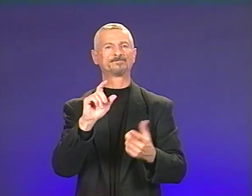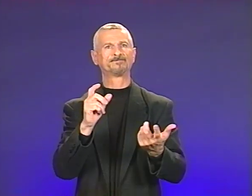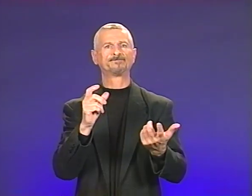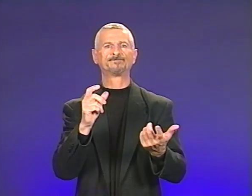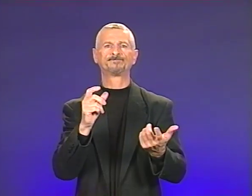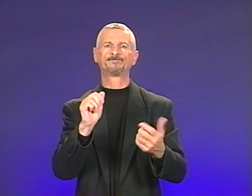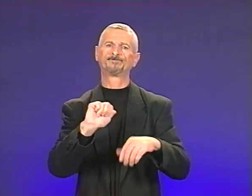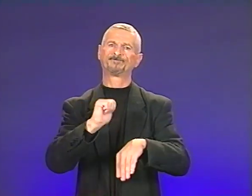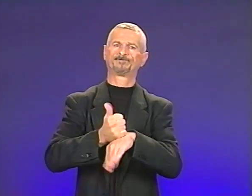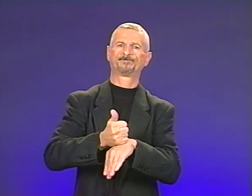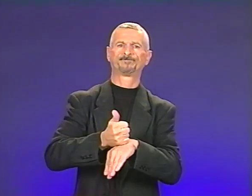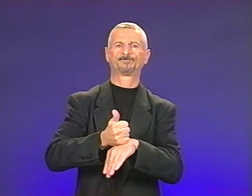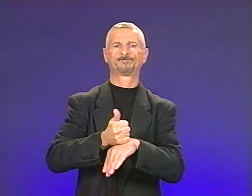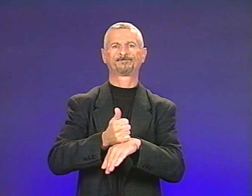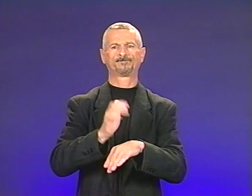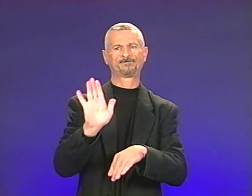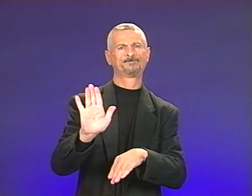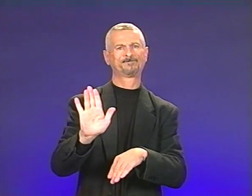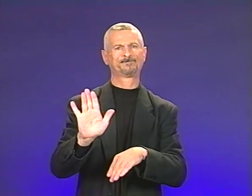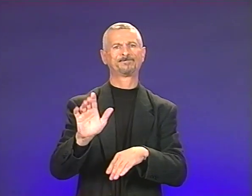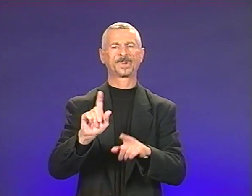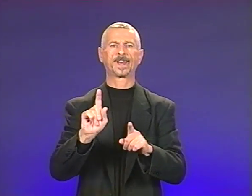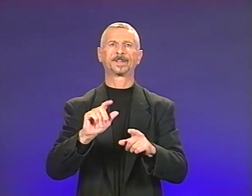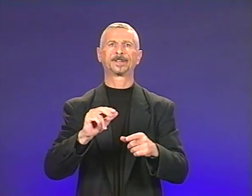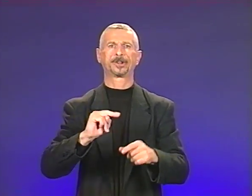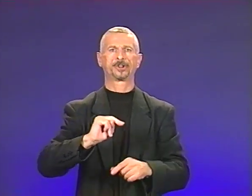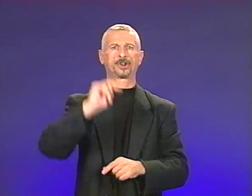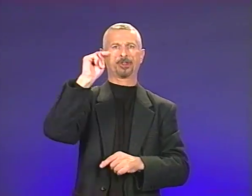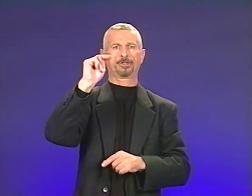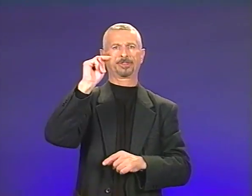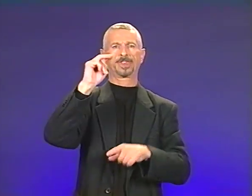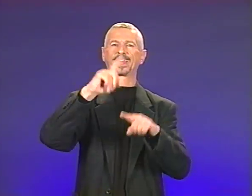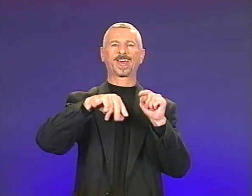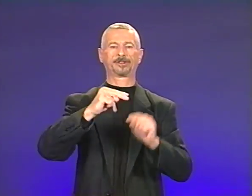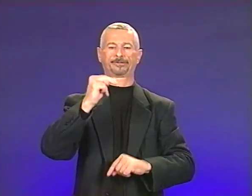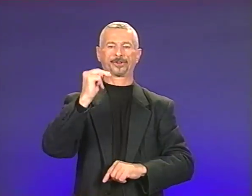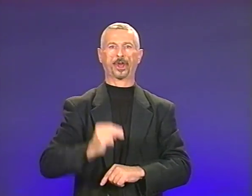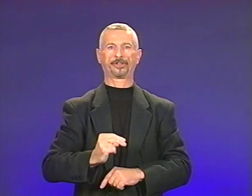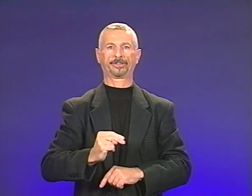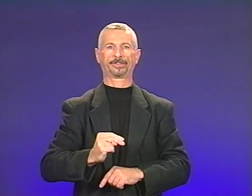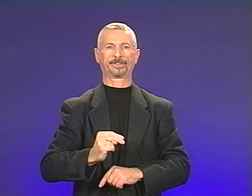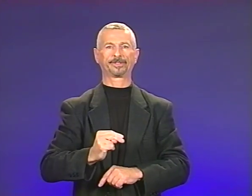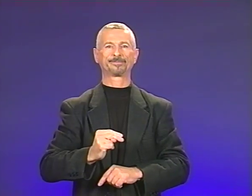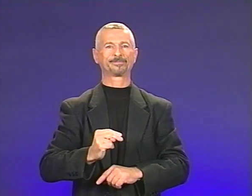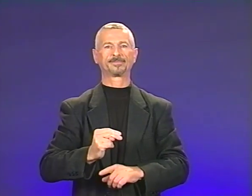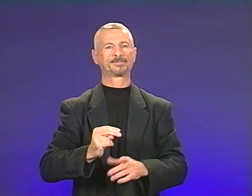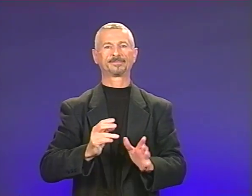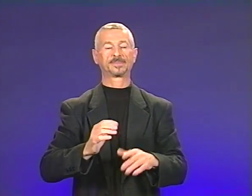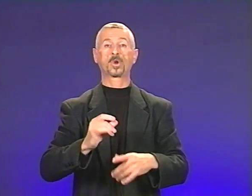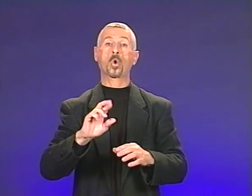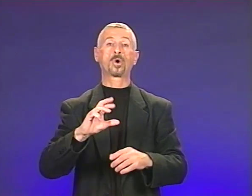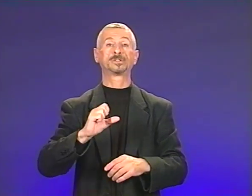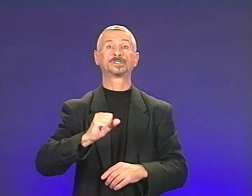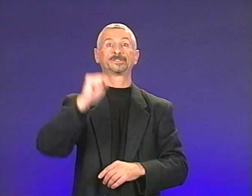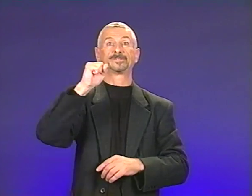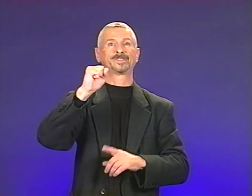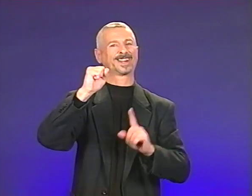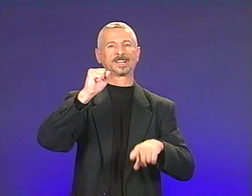Signers can make use of absolute frames of reference. The signs for north, south,